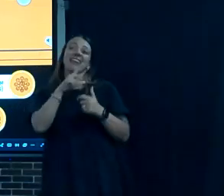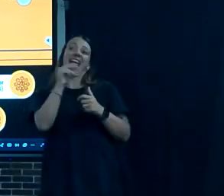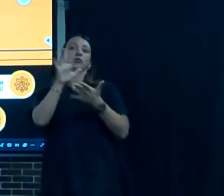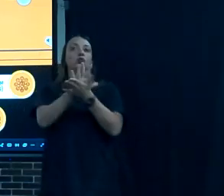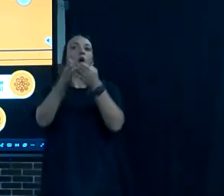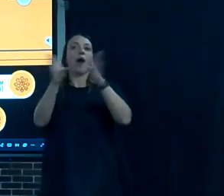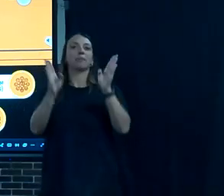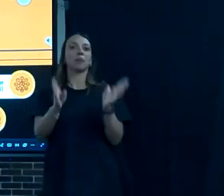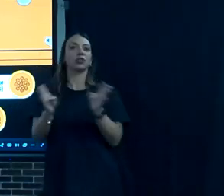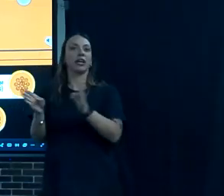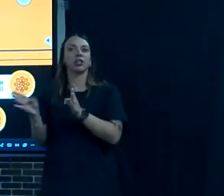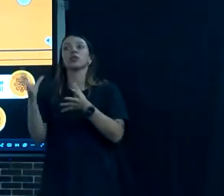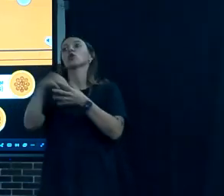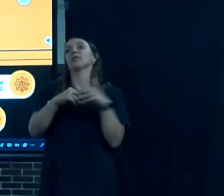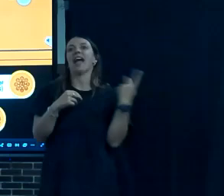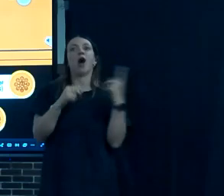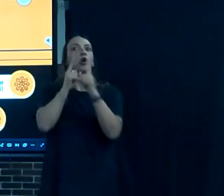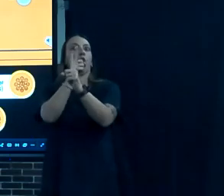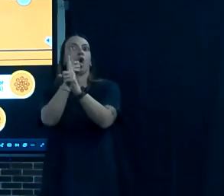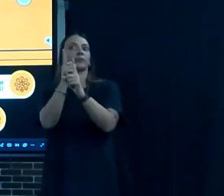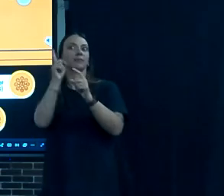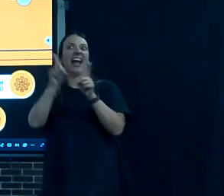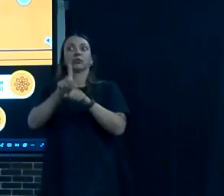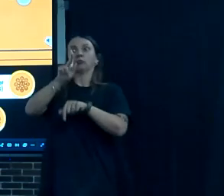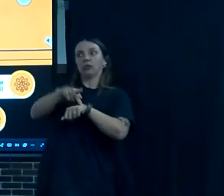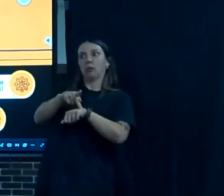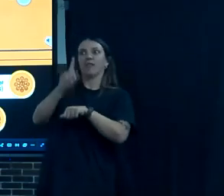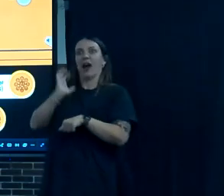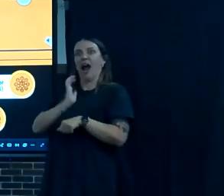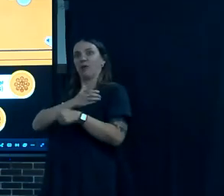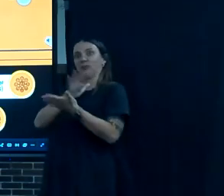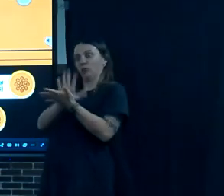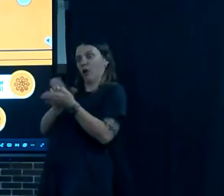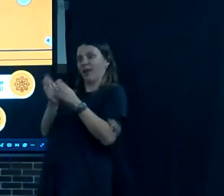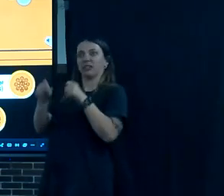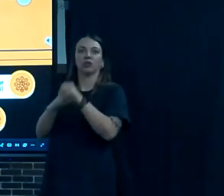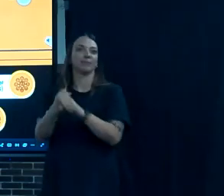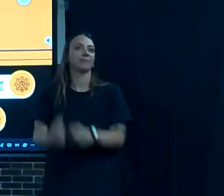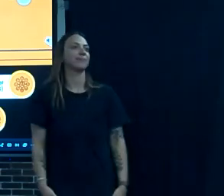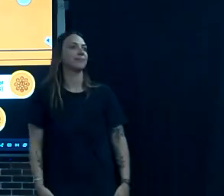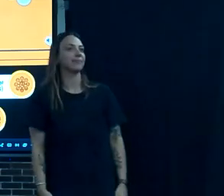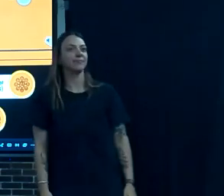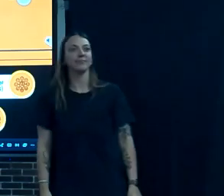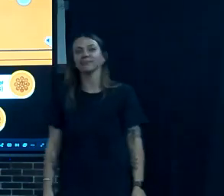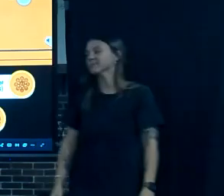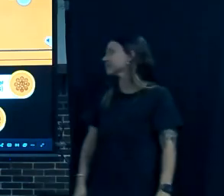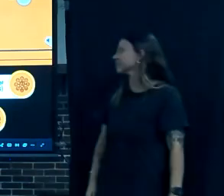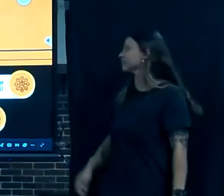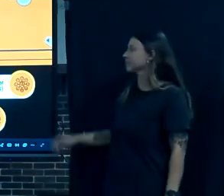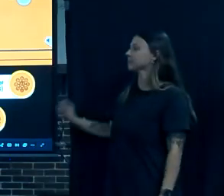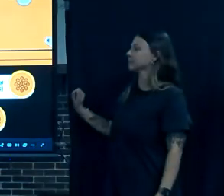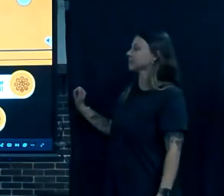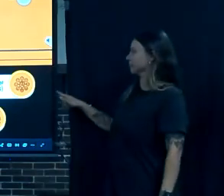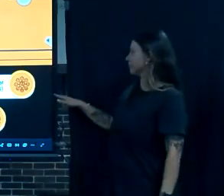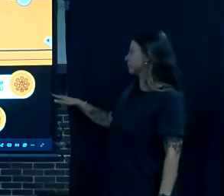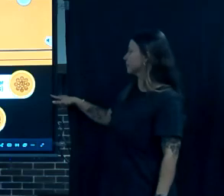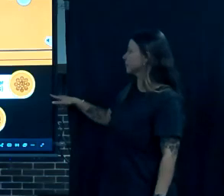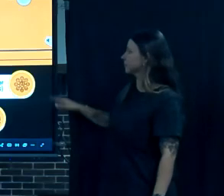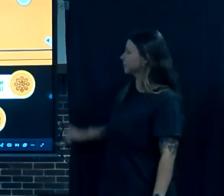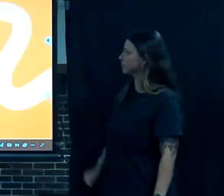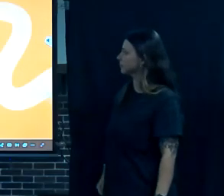targeted interventions, and school-wide preparations. As a principal for our designated areas.